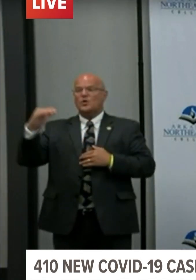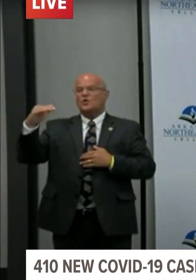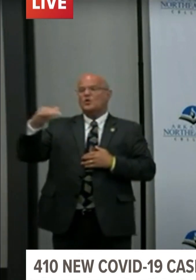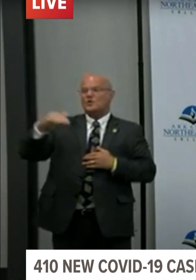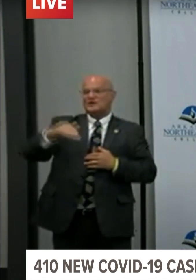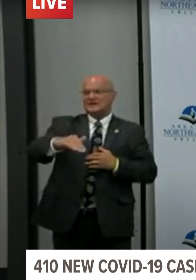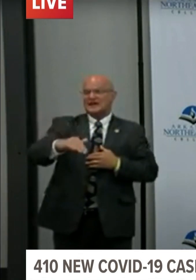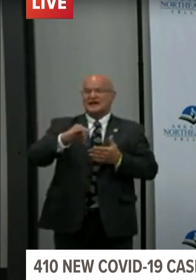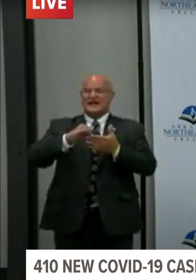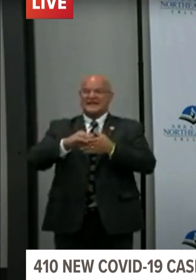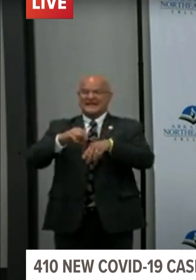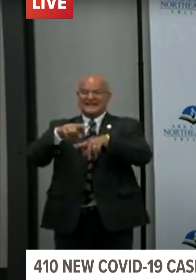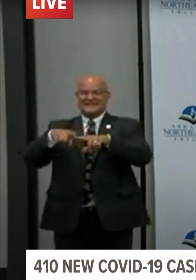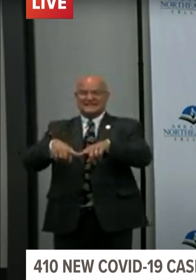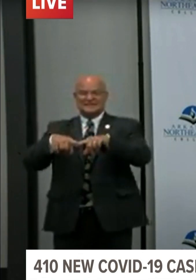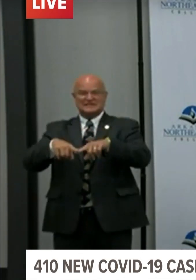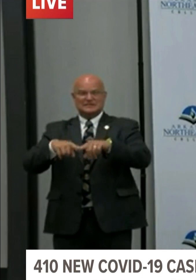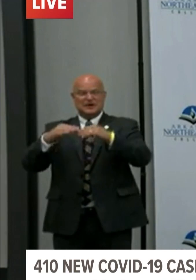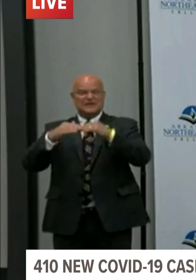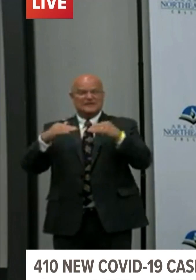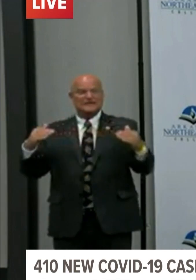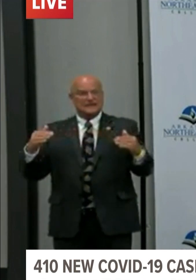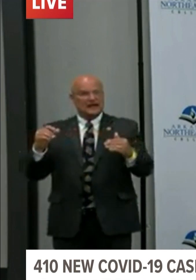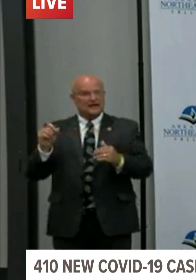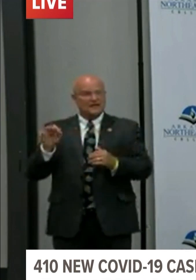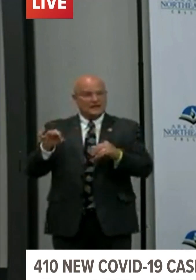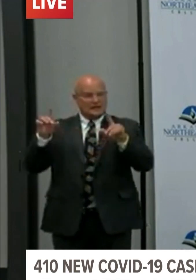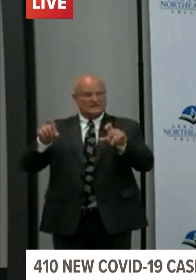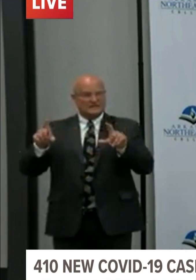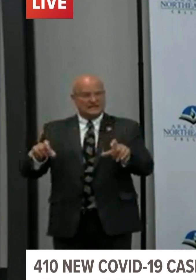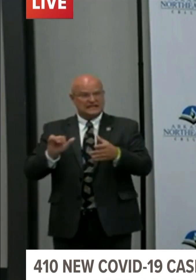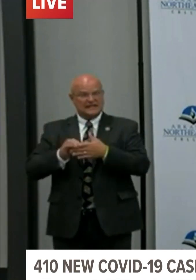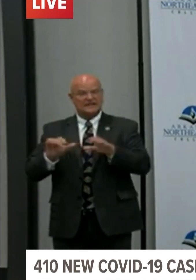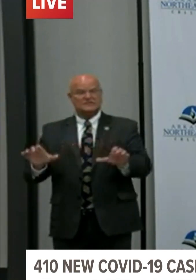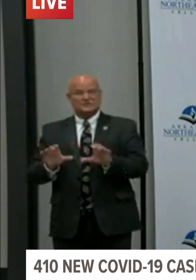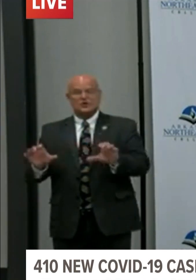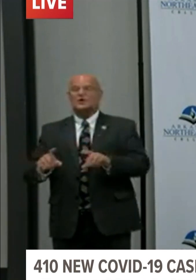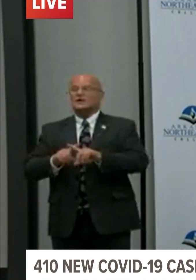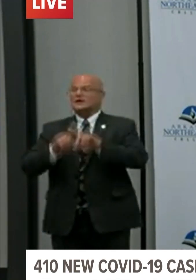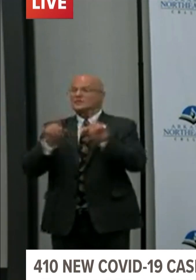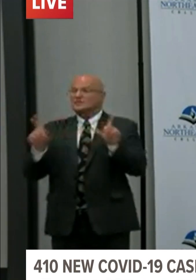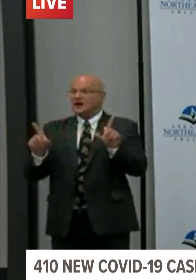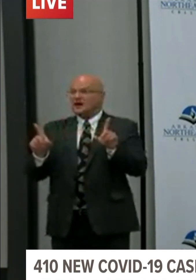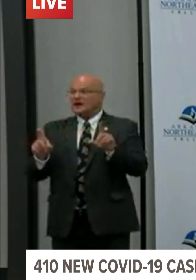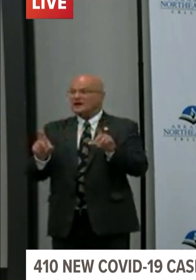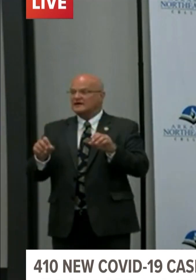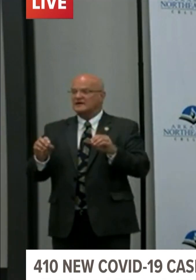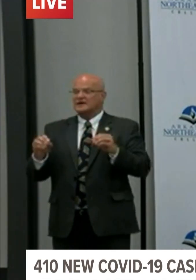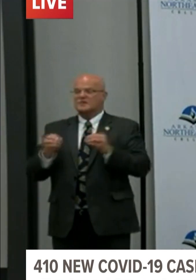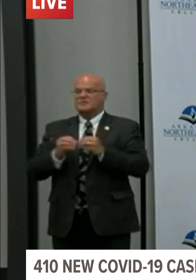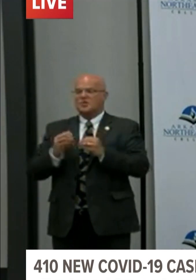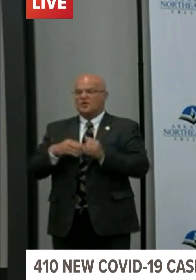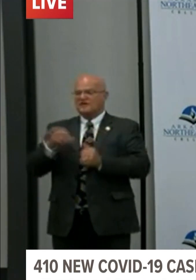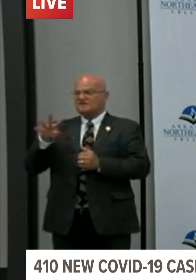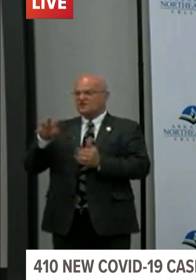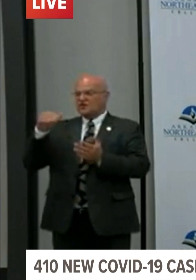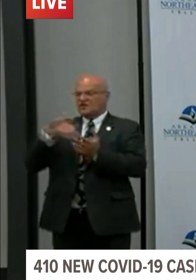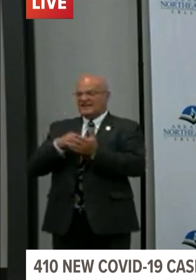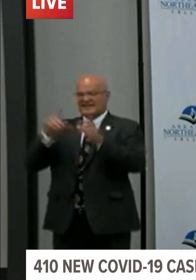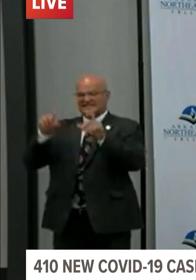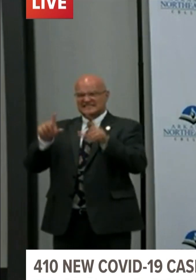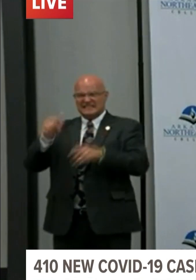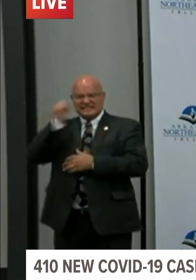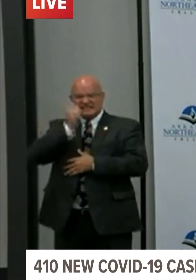and that could depend upon the level of testing that you're doing. But when you're doing over 4,000 tests